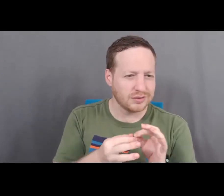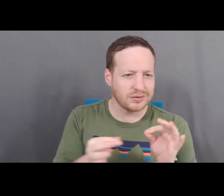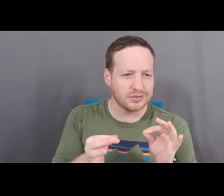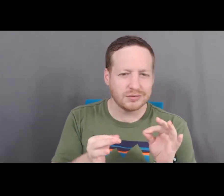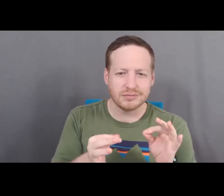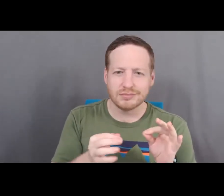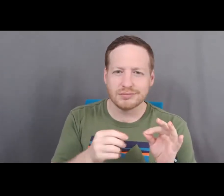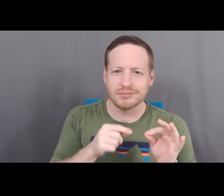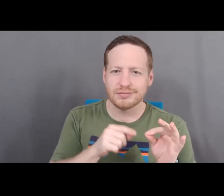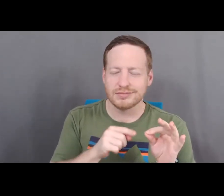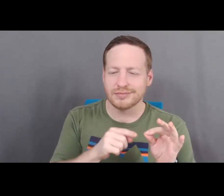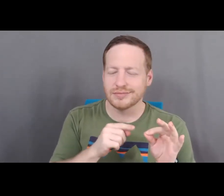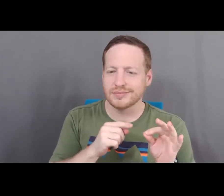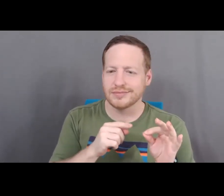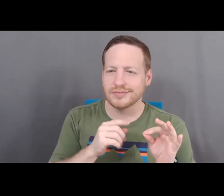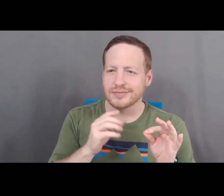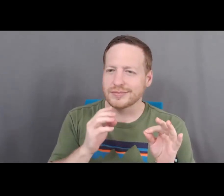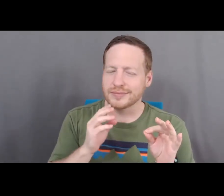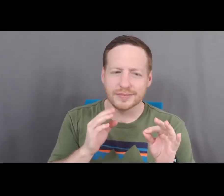specifically says that,